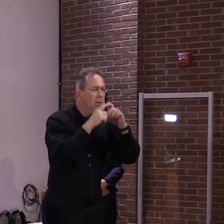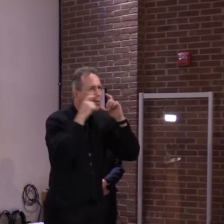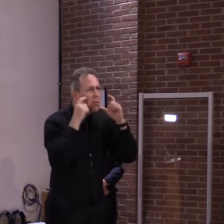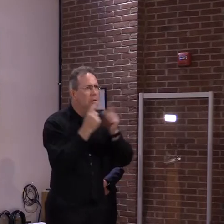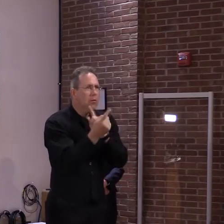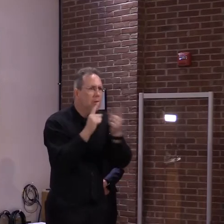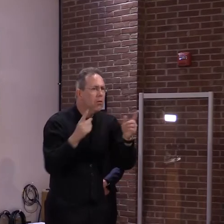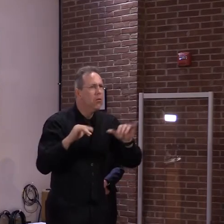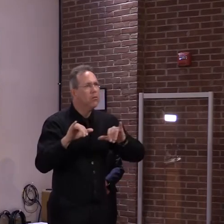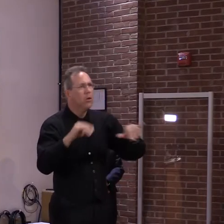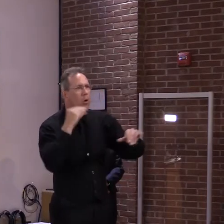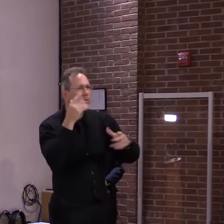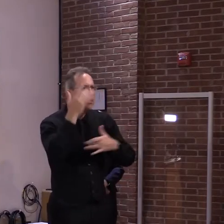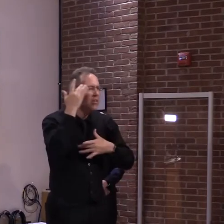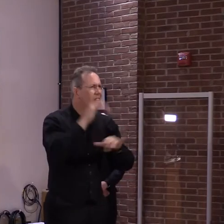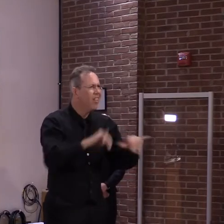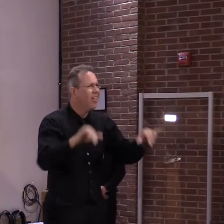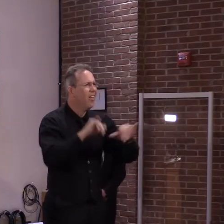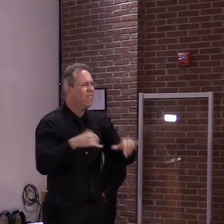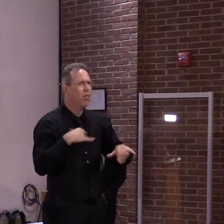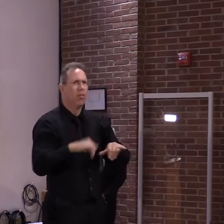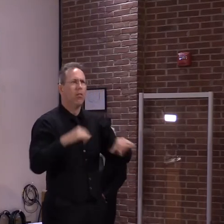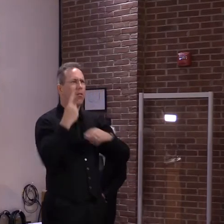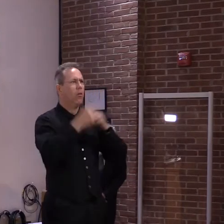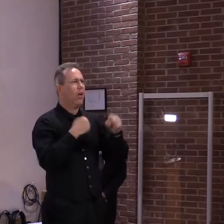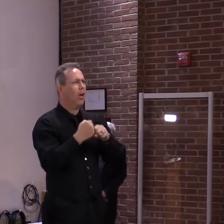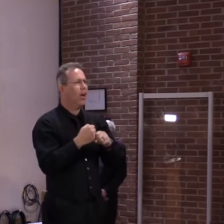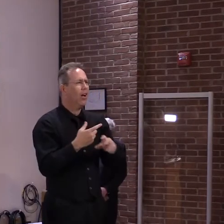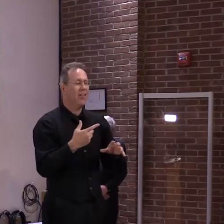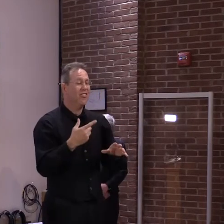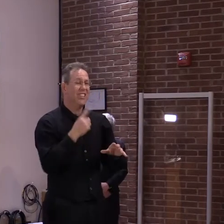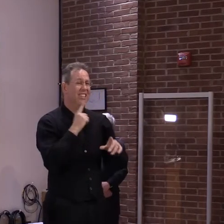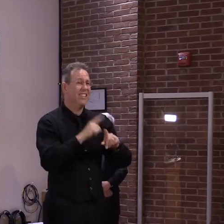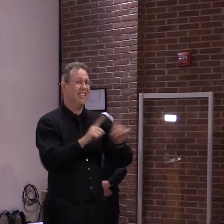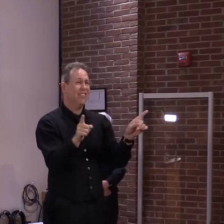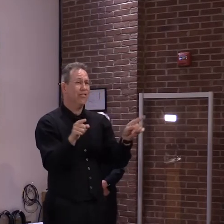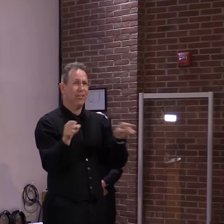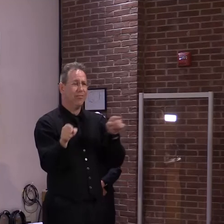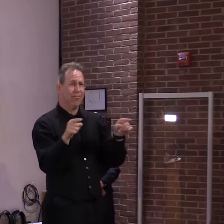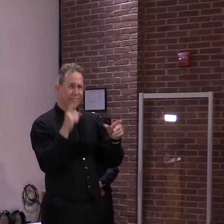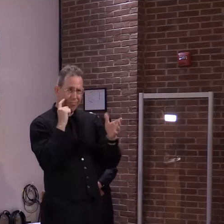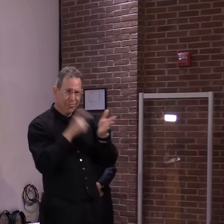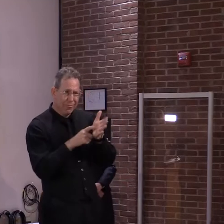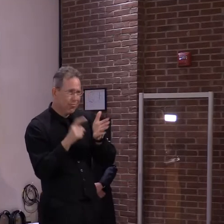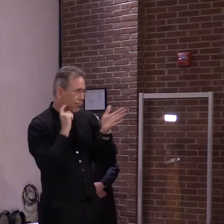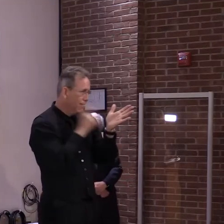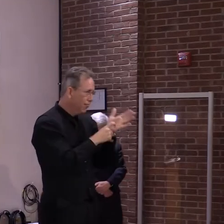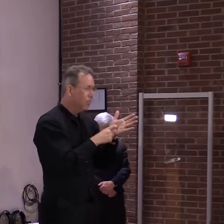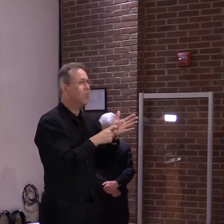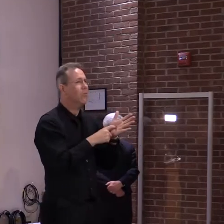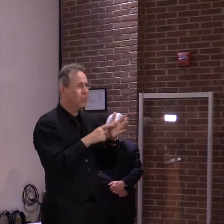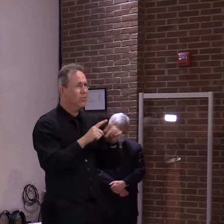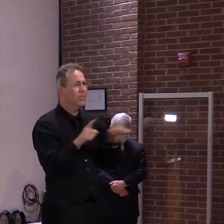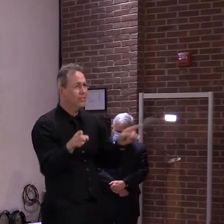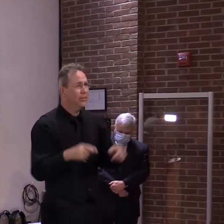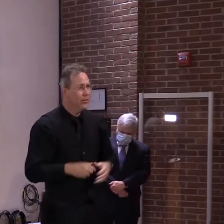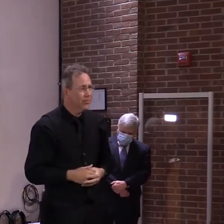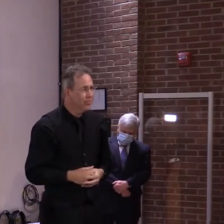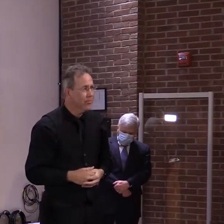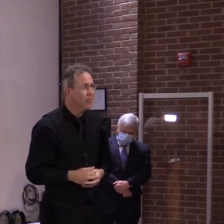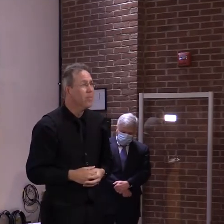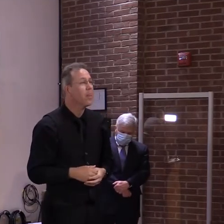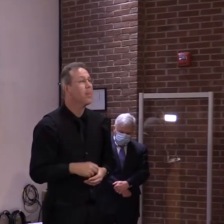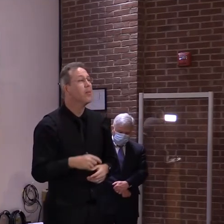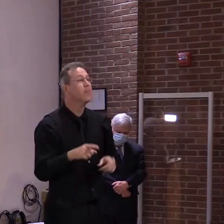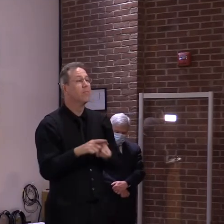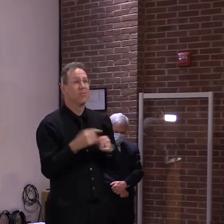And I would think that at this point in time, they would recognize that the vaccine has allowed a lot